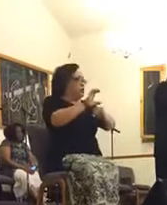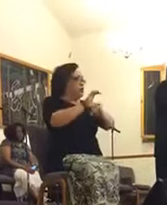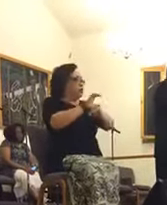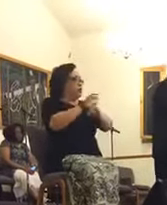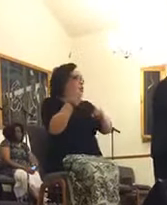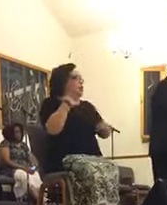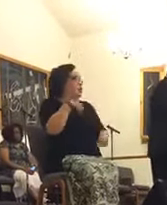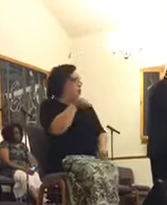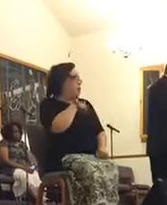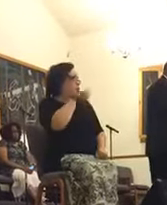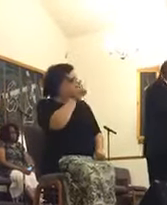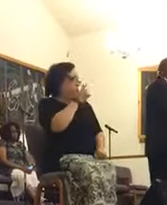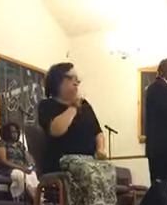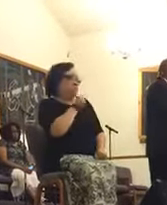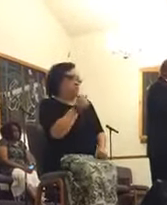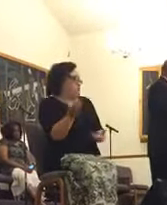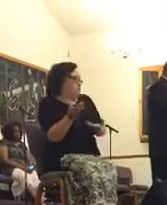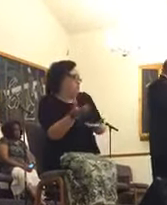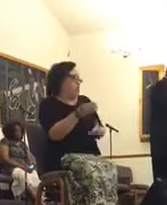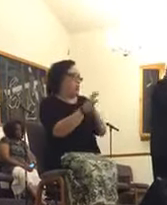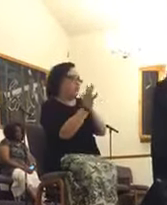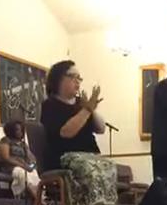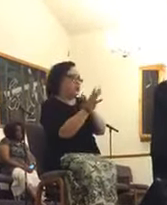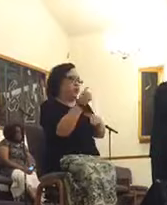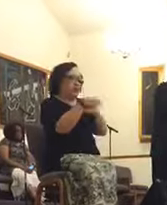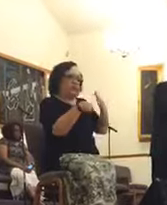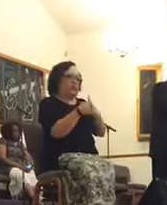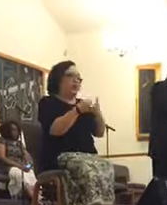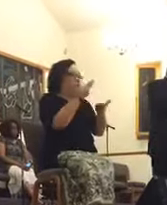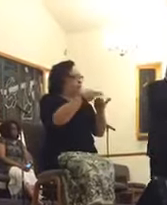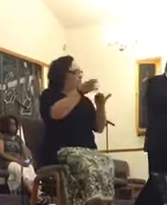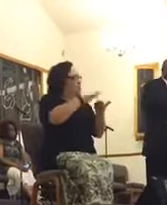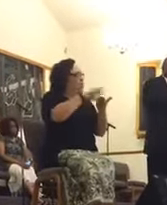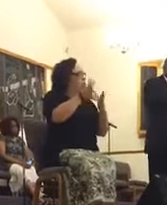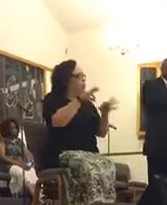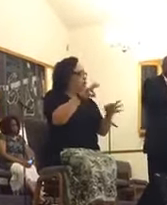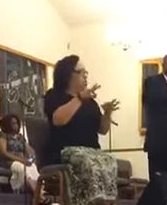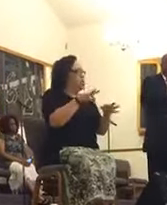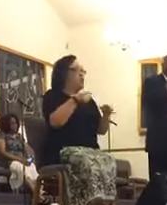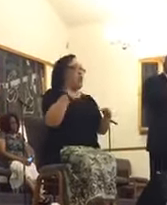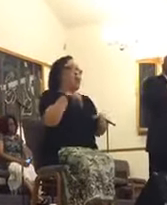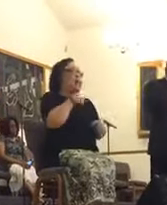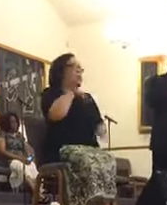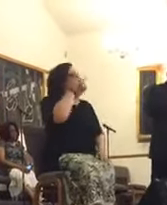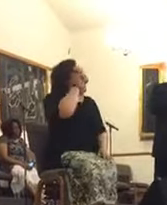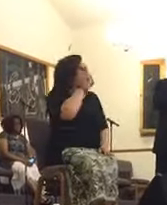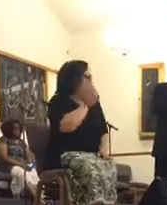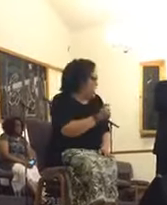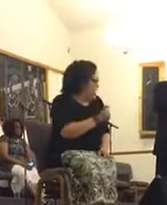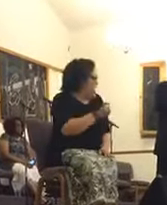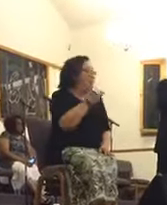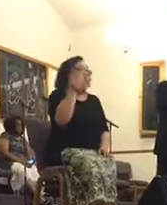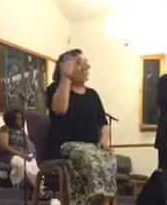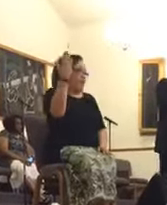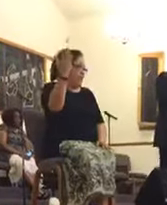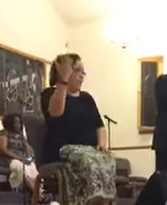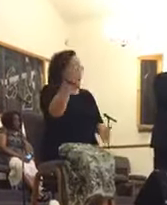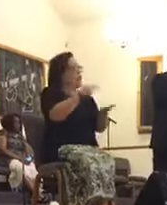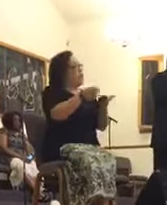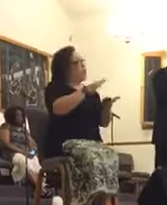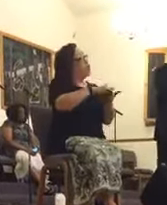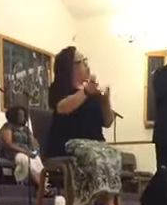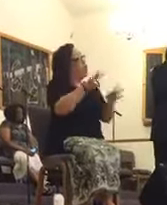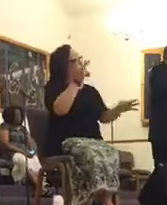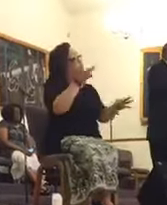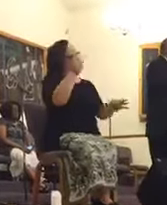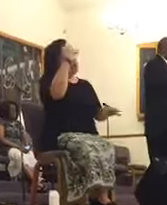need him. Yeah. Notice I didn't say we need it, but we need him. We need the Holy Ghost. Because